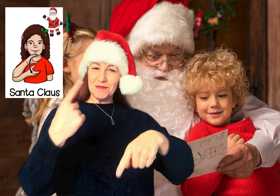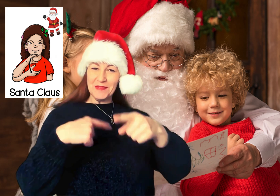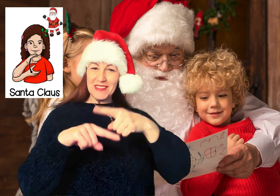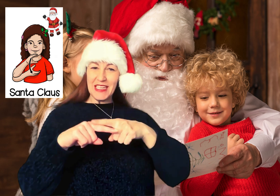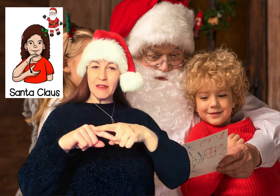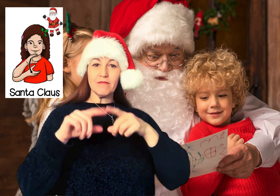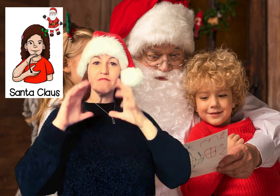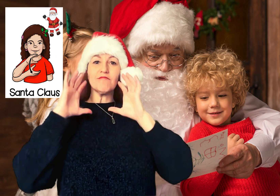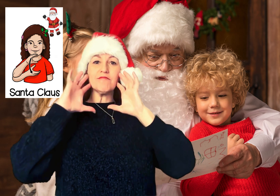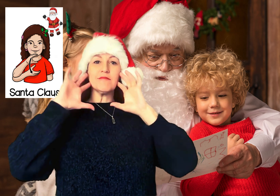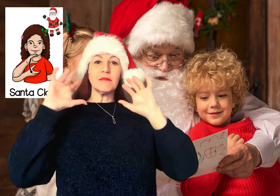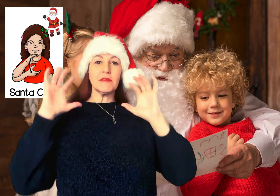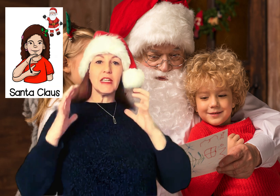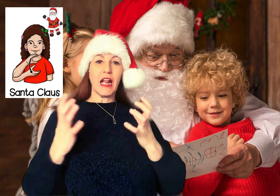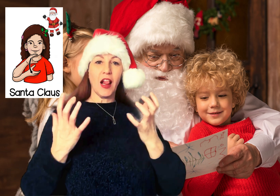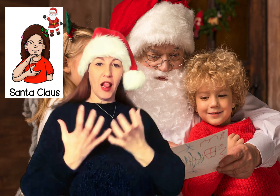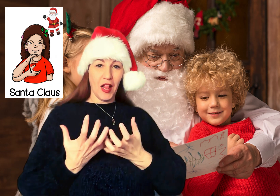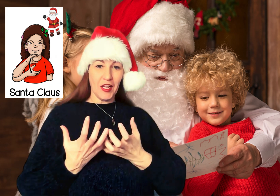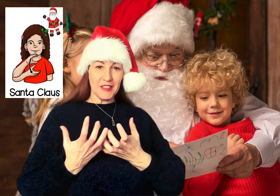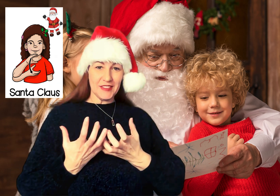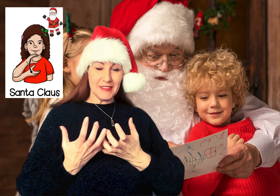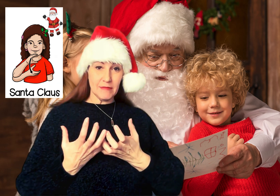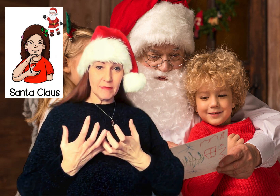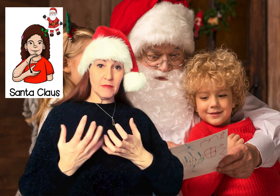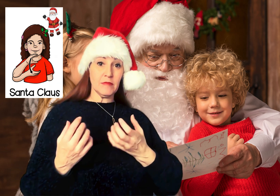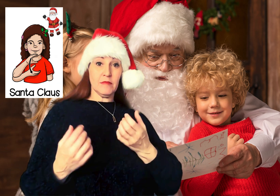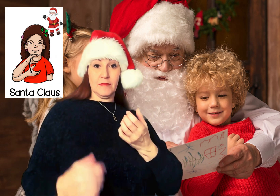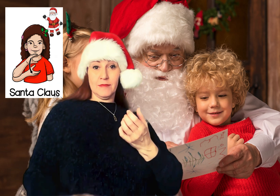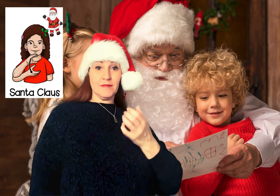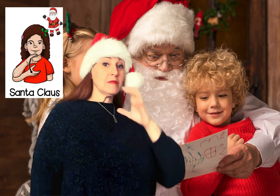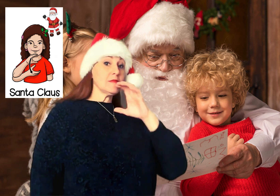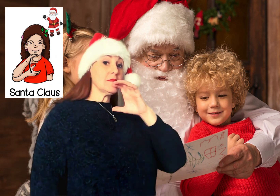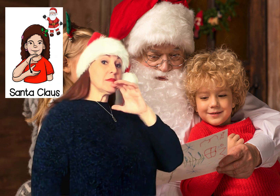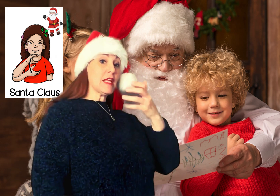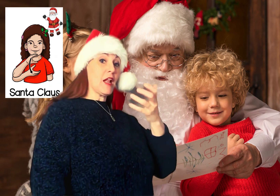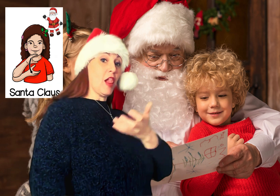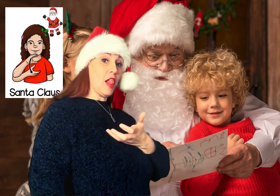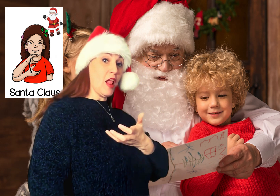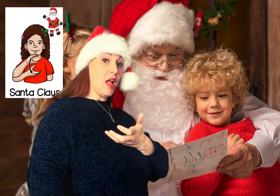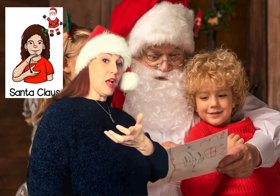Or another sign is Santa Claus.